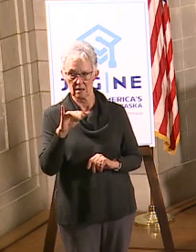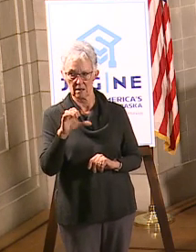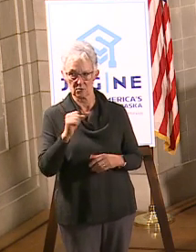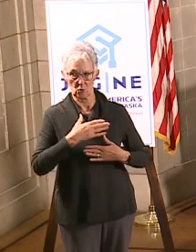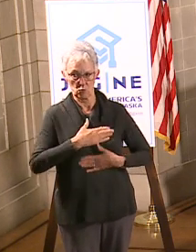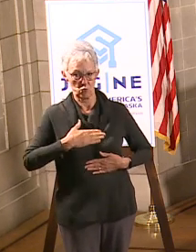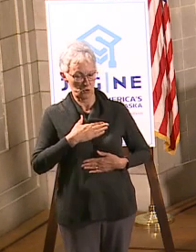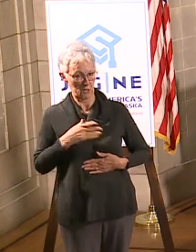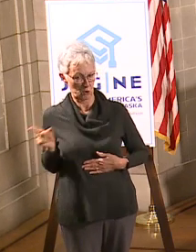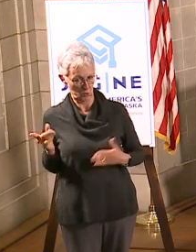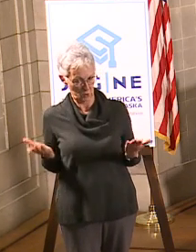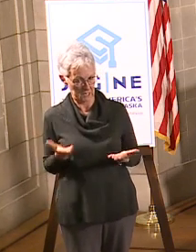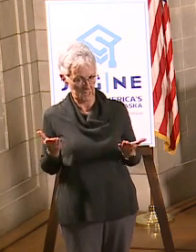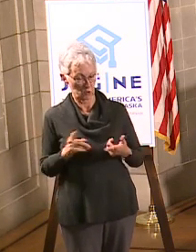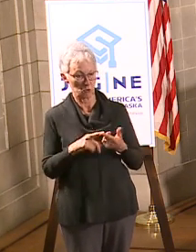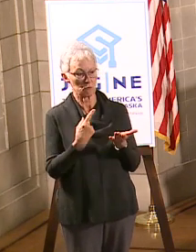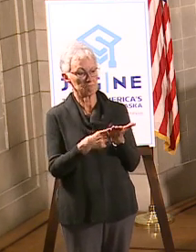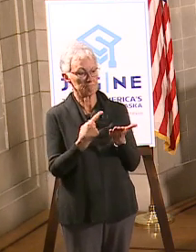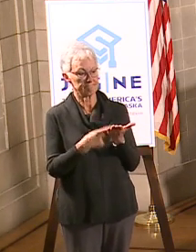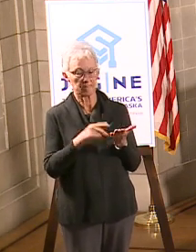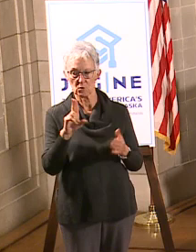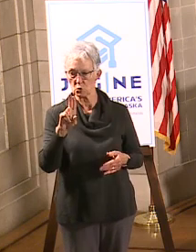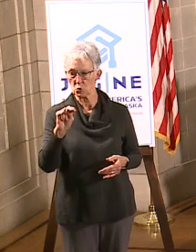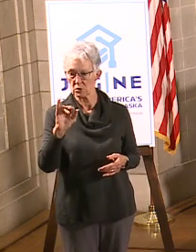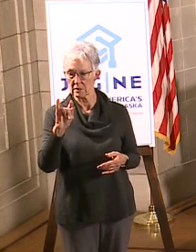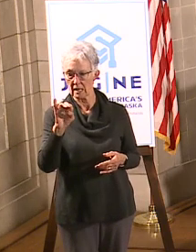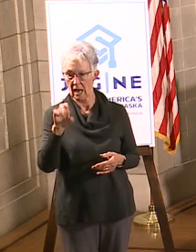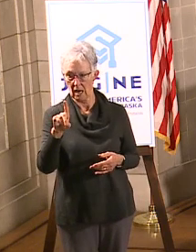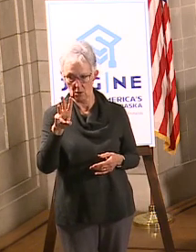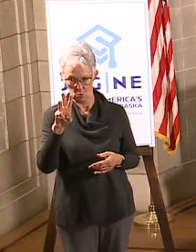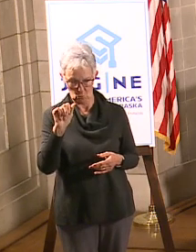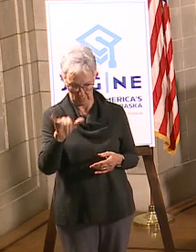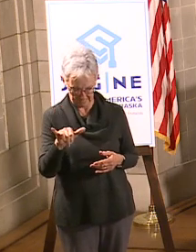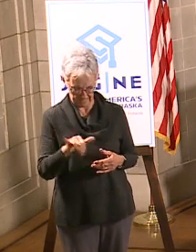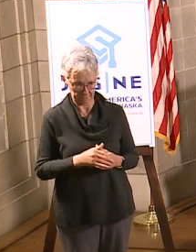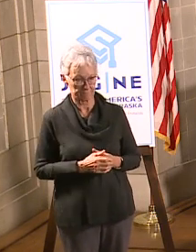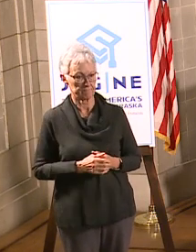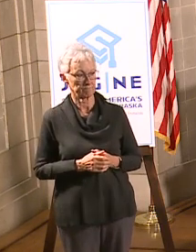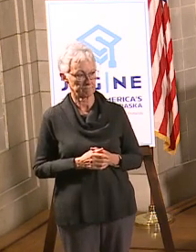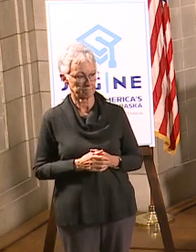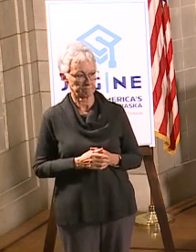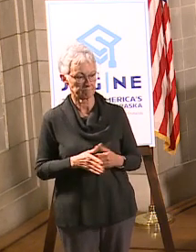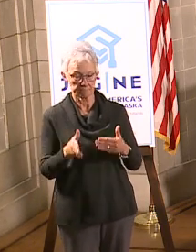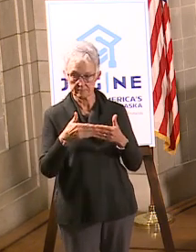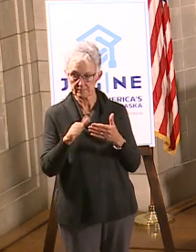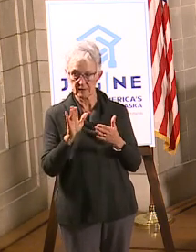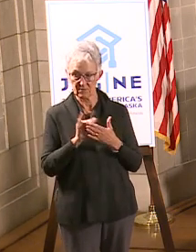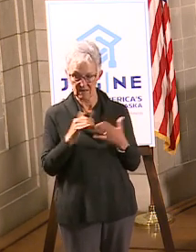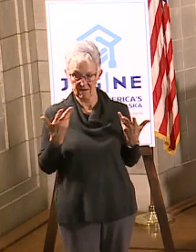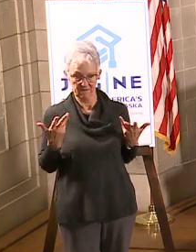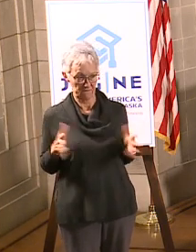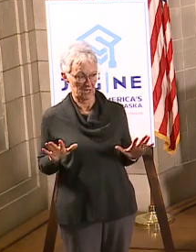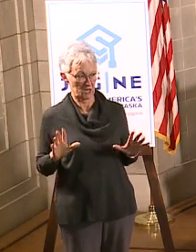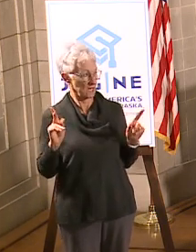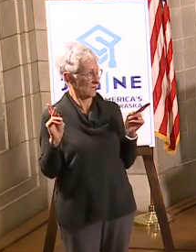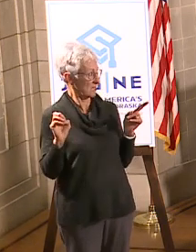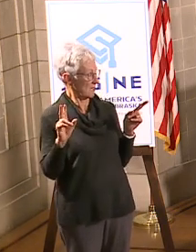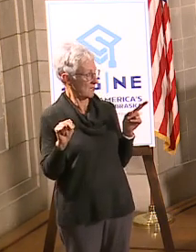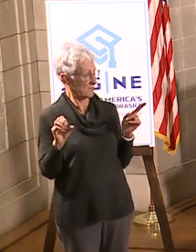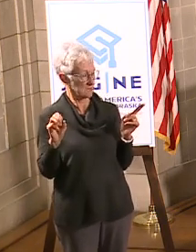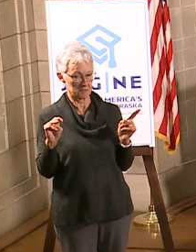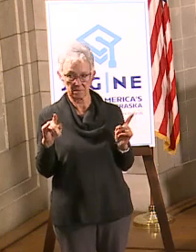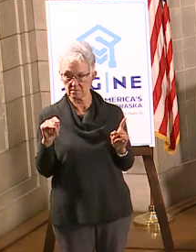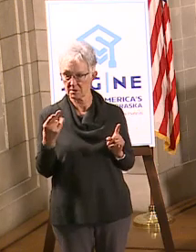talk about United Way's role in helping us become an official affiliate. And then after that, we're going to have Ken Smith, because we saw his name